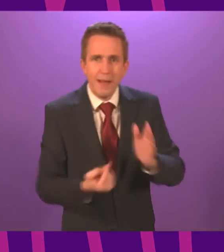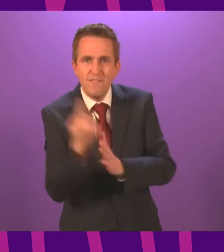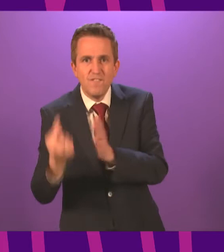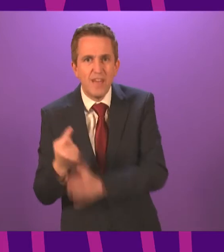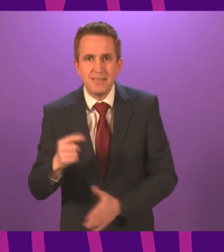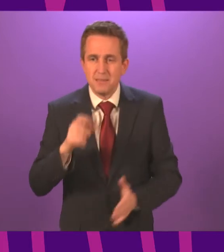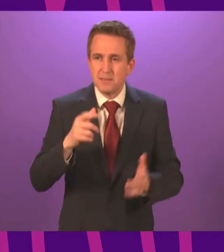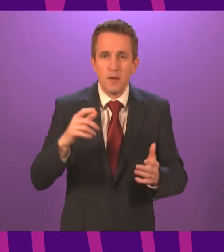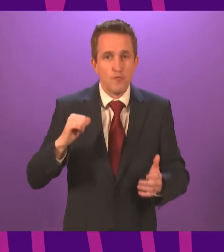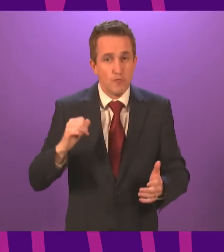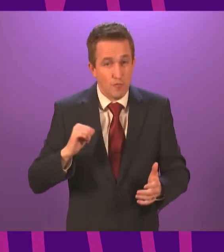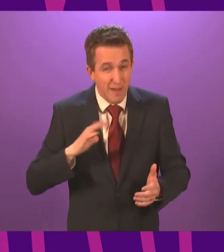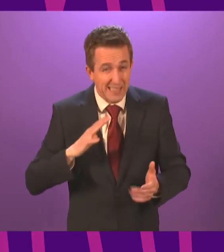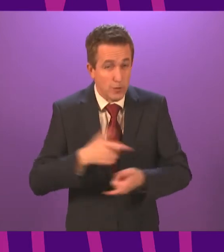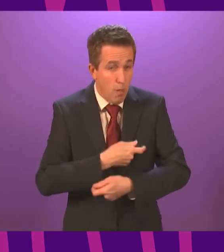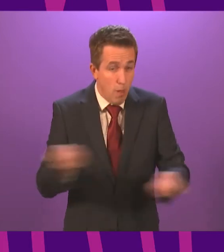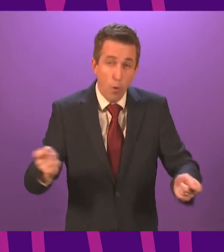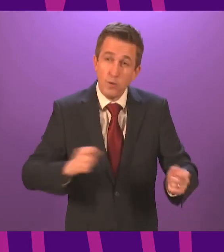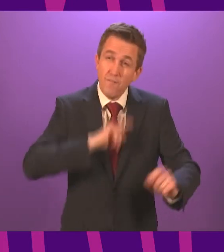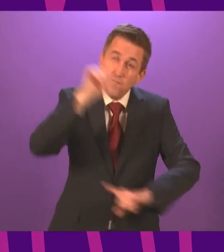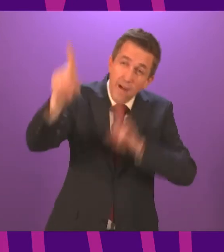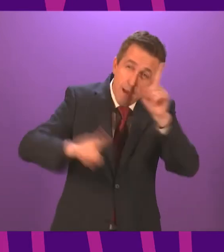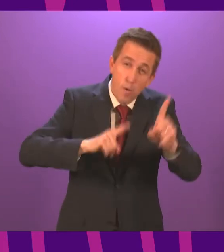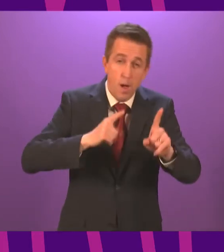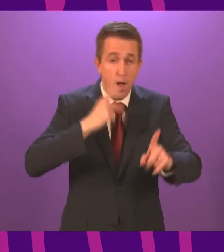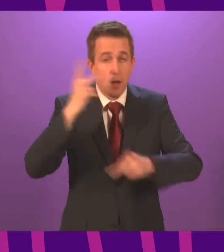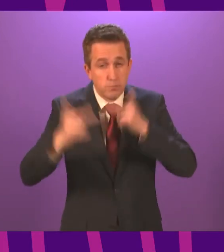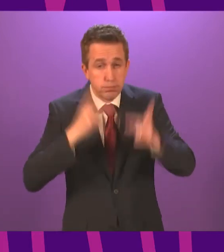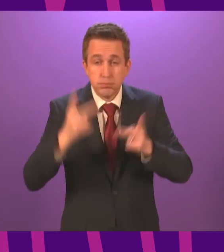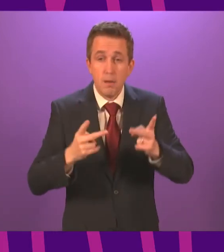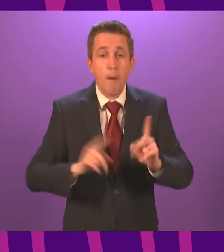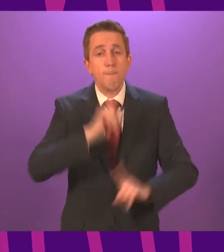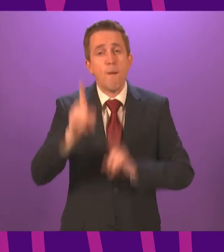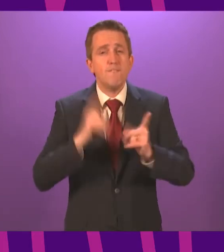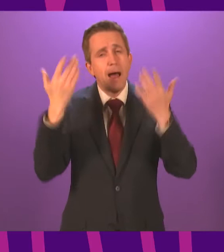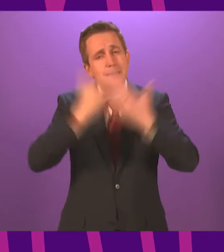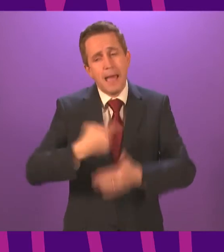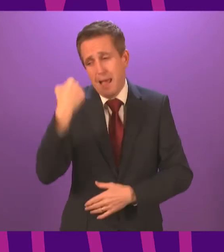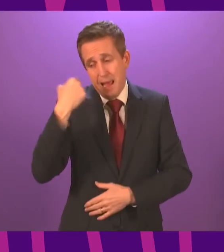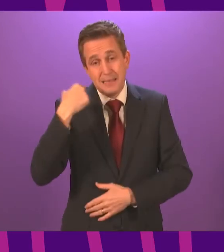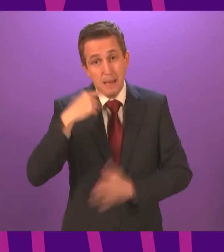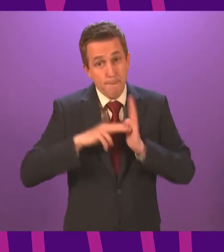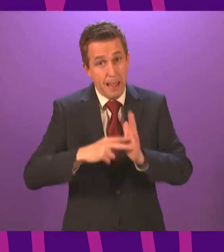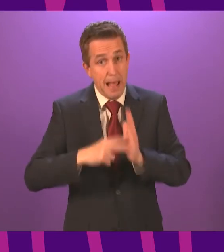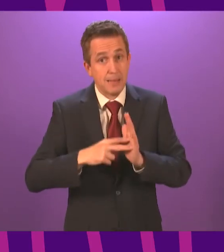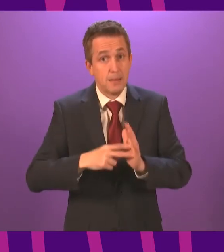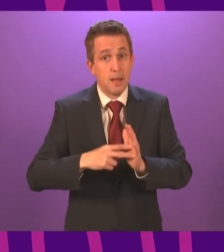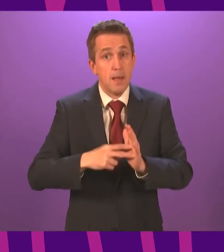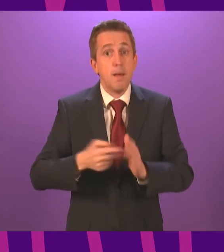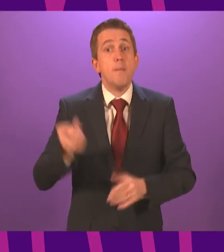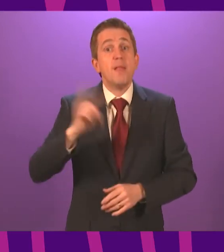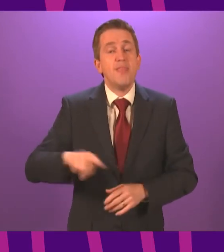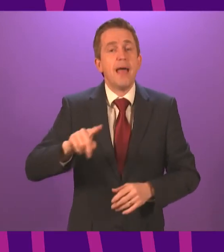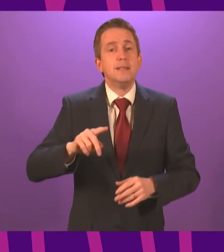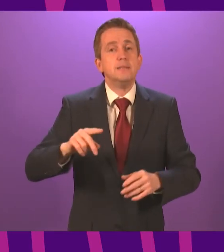due to launch with a spectacular fireworks concert in Errol on Bonfire Night, and then the cross-regional